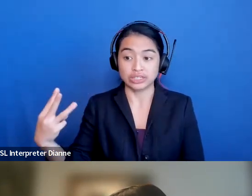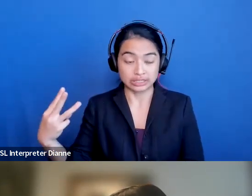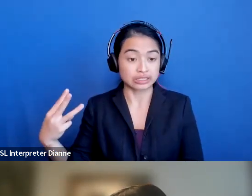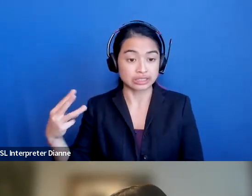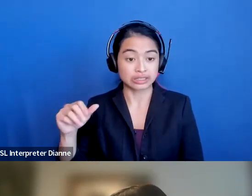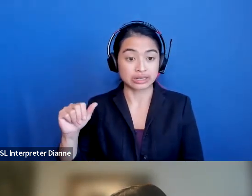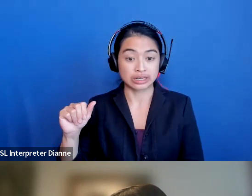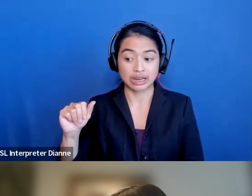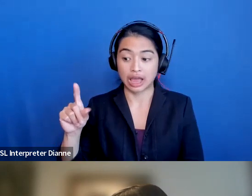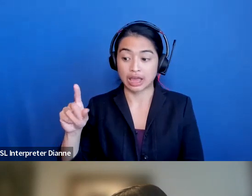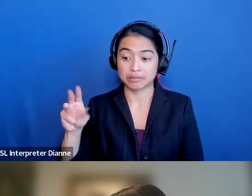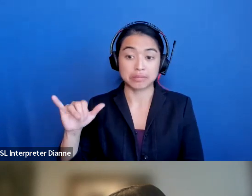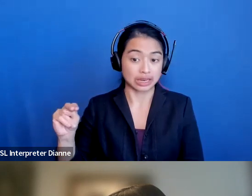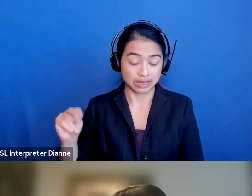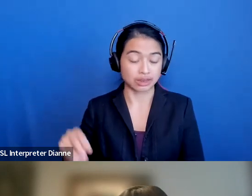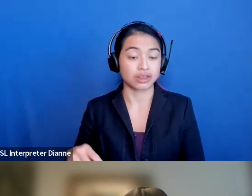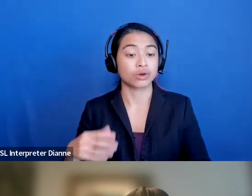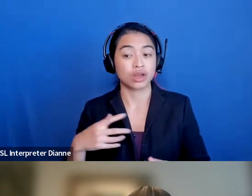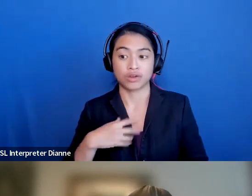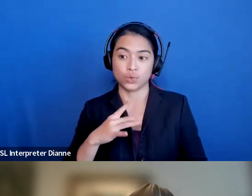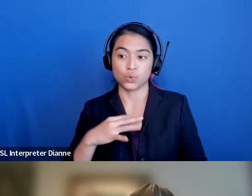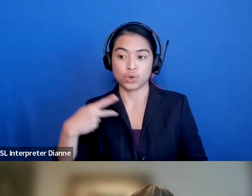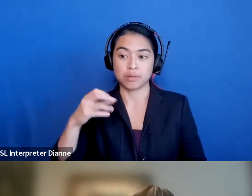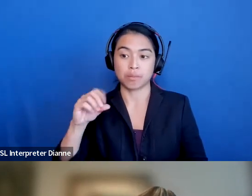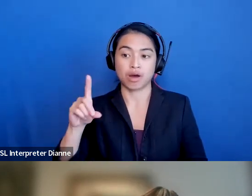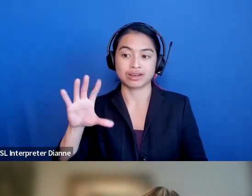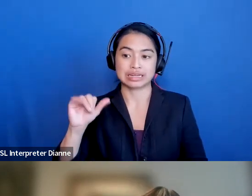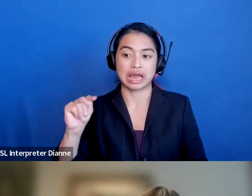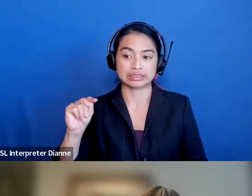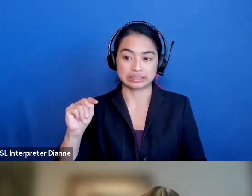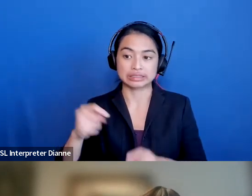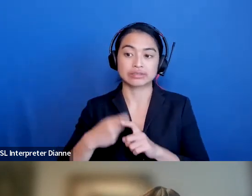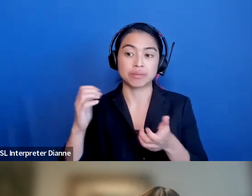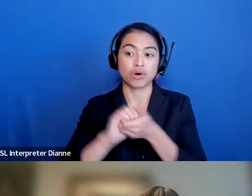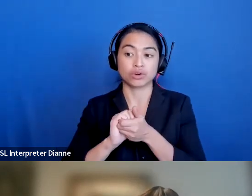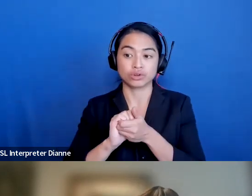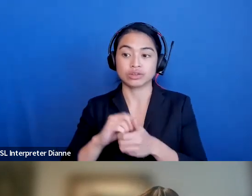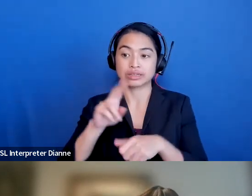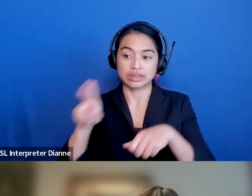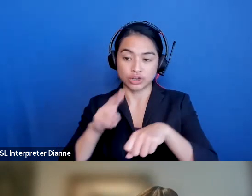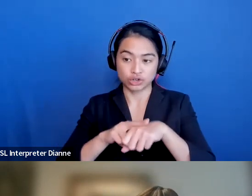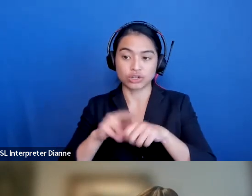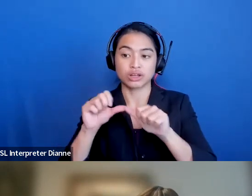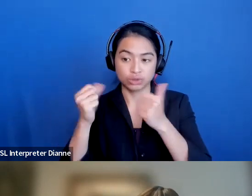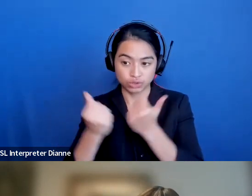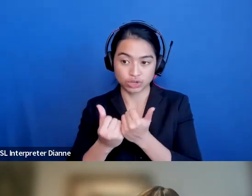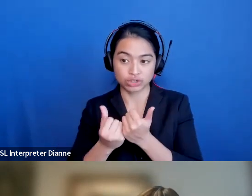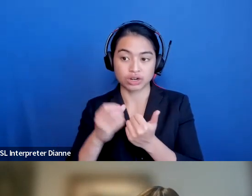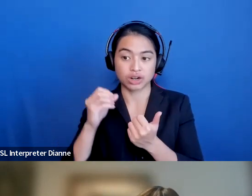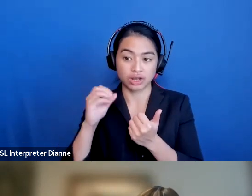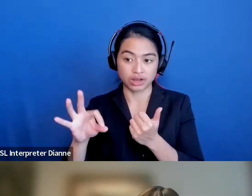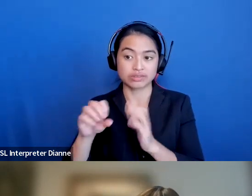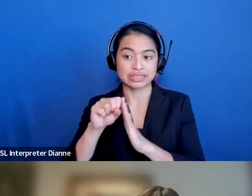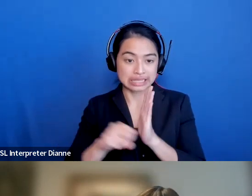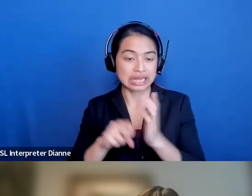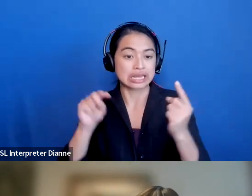Employment. We also have a really cool podcast by our partners at the National Association of State Head